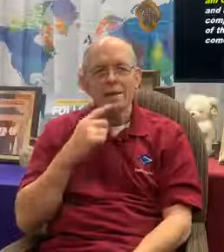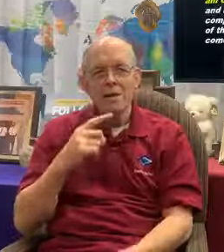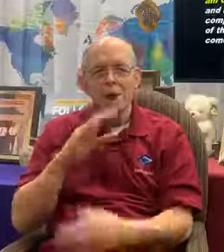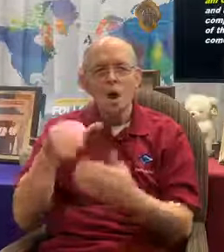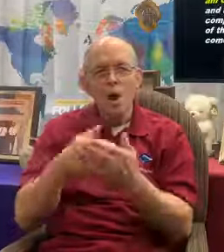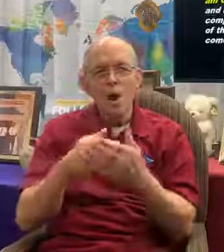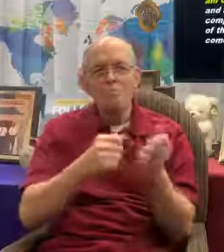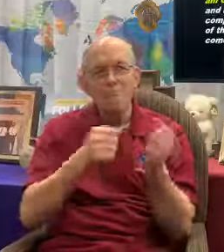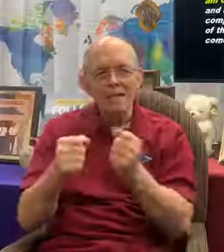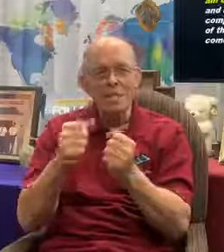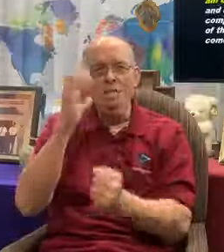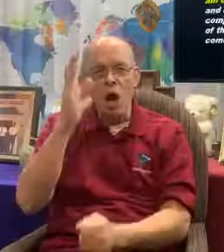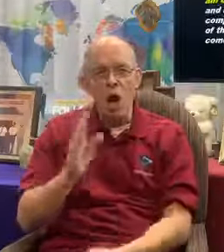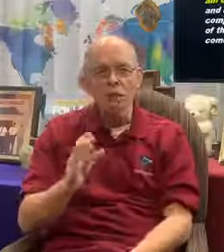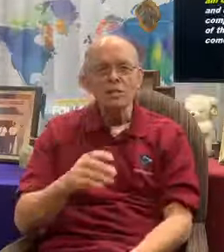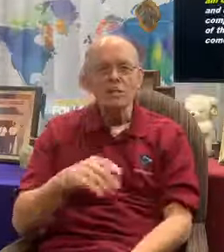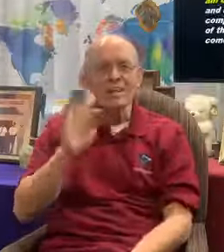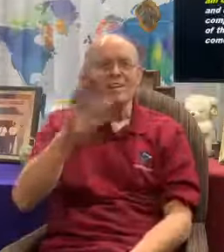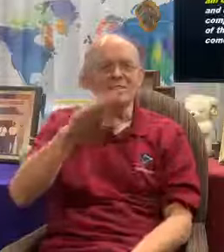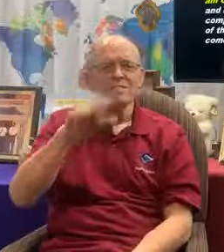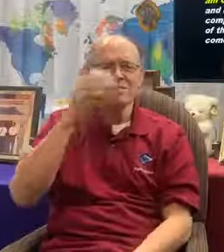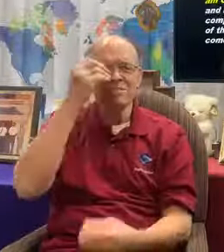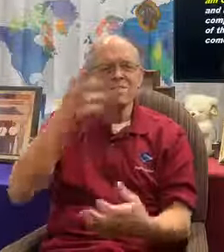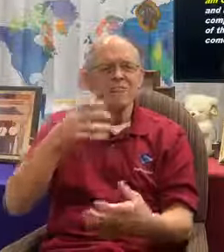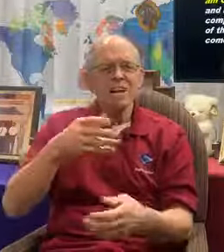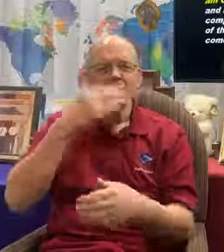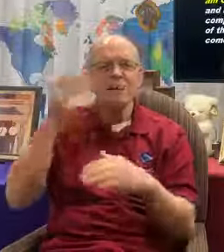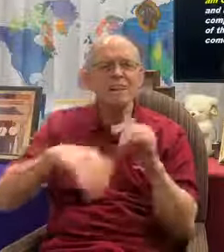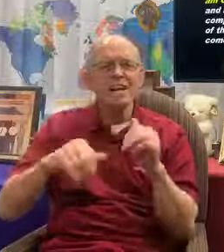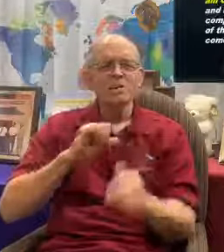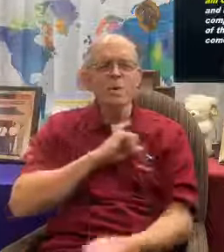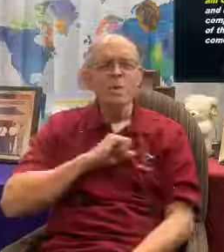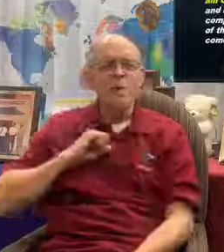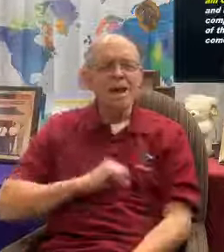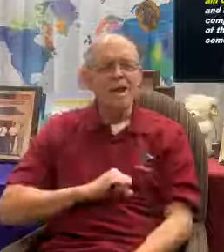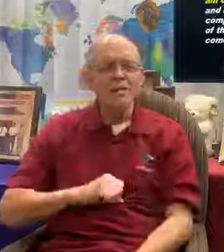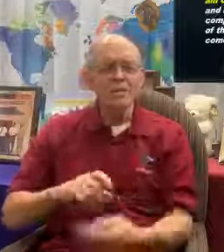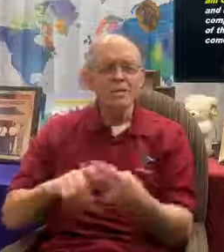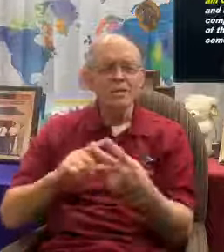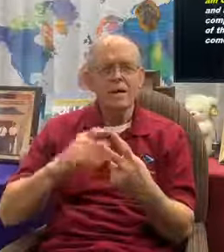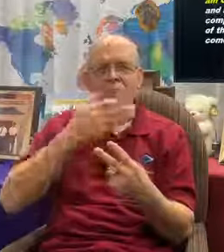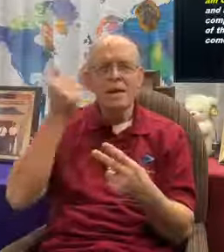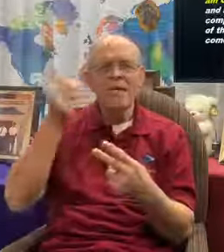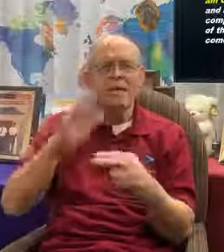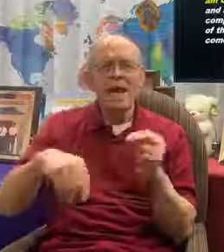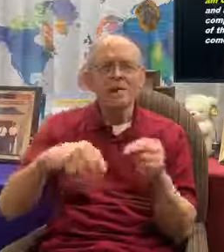am Almighty God. Hey, better than Superman. Better than